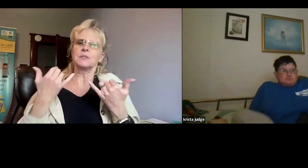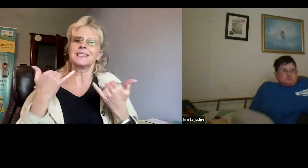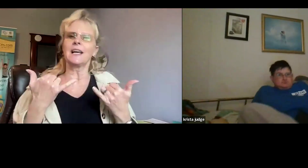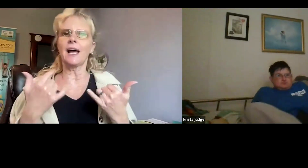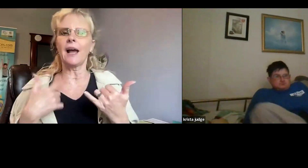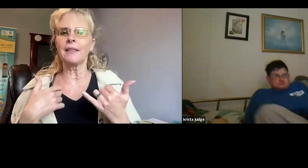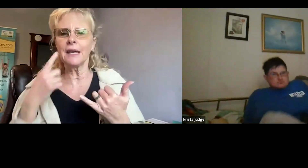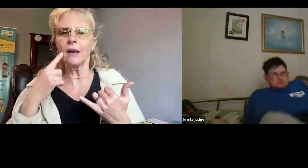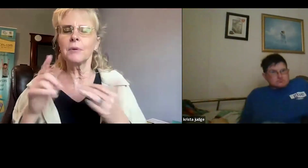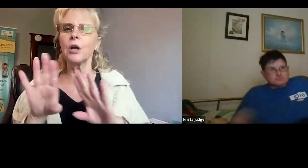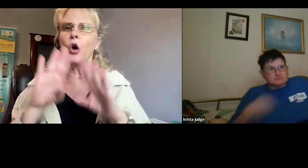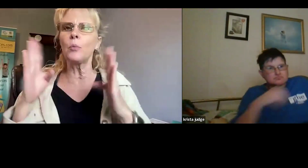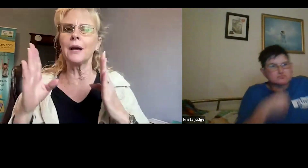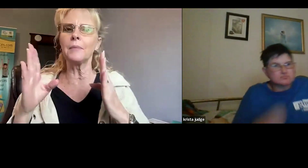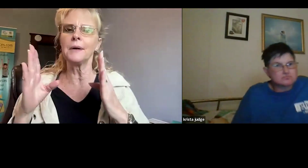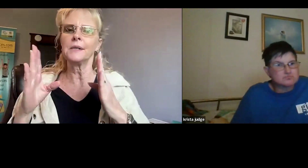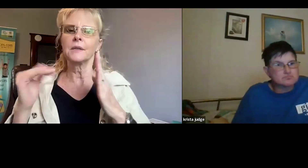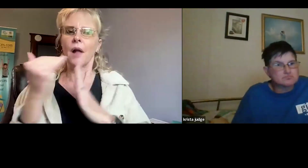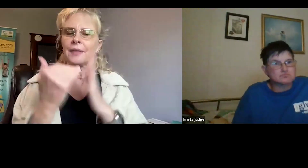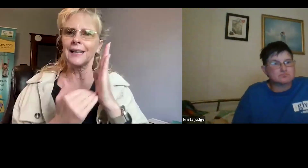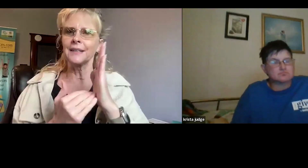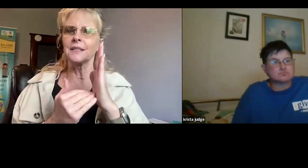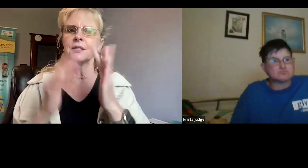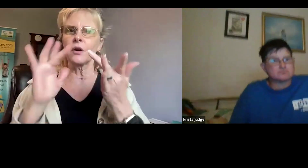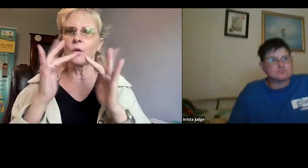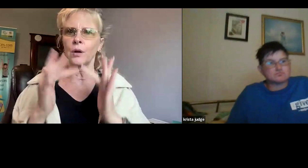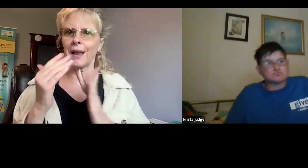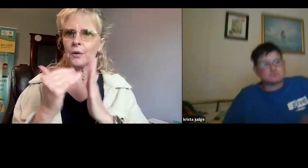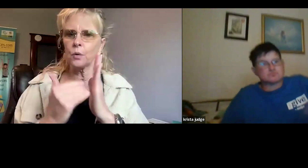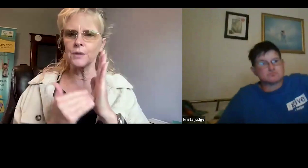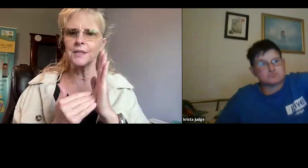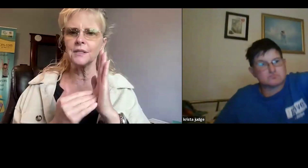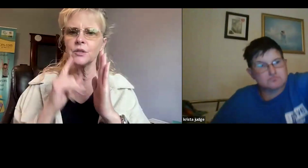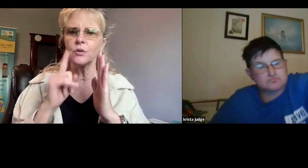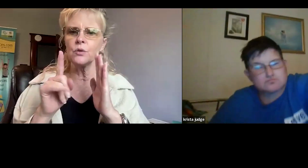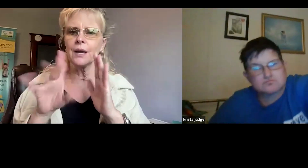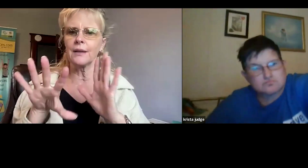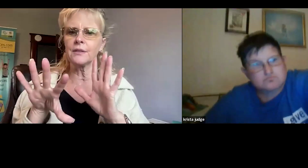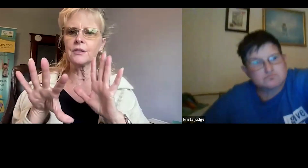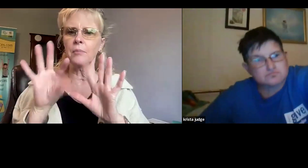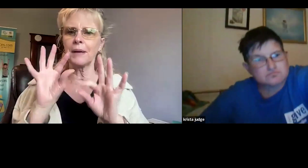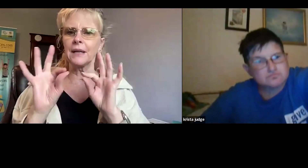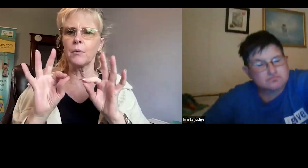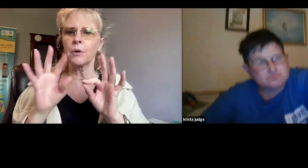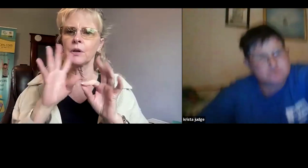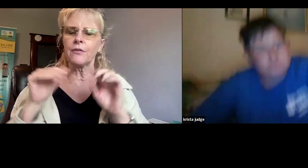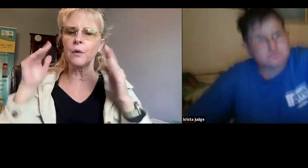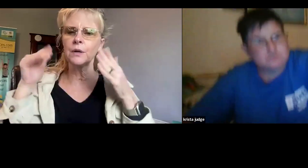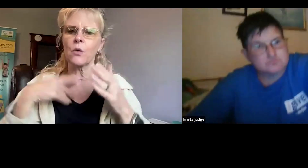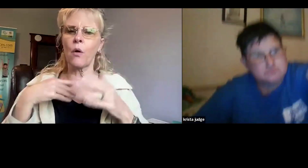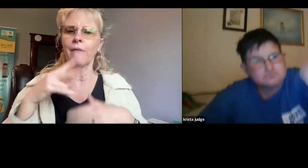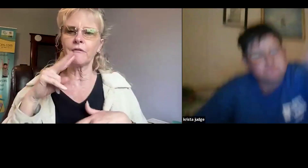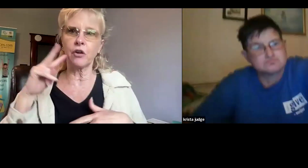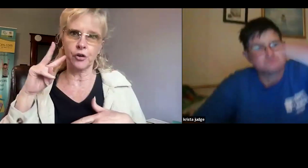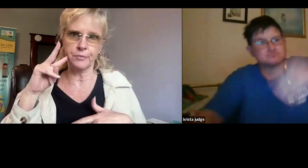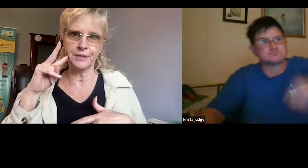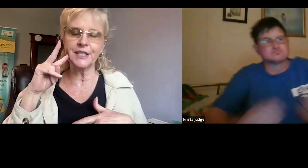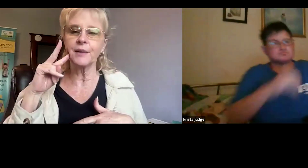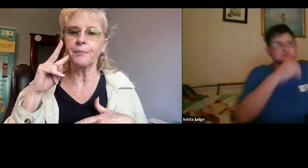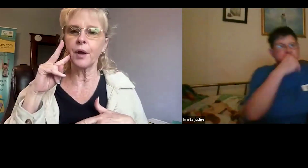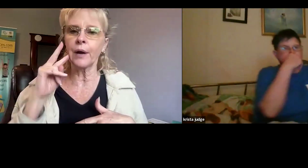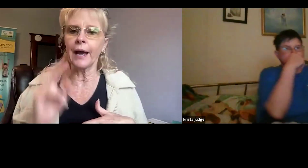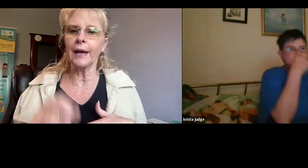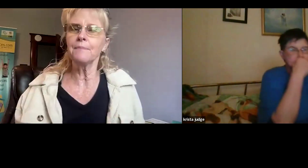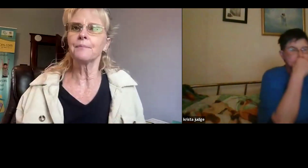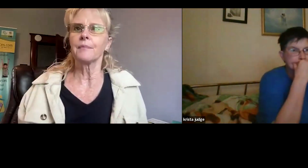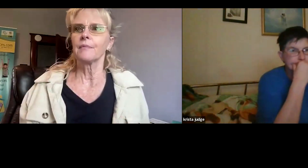What we're going to do today, I think I'm going to open up the lessons, our online courses, so you can start picking up. We're going to focus on